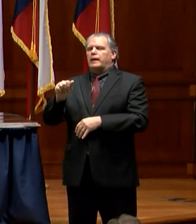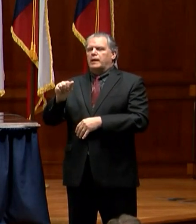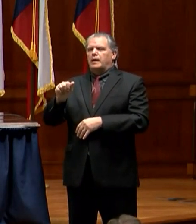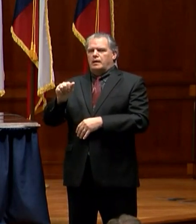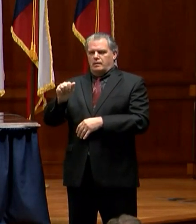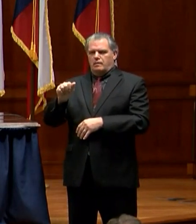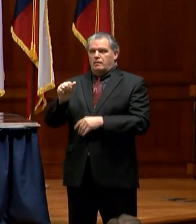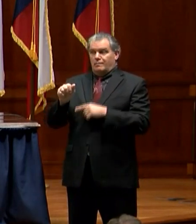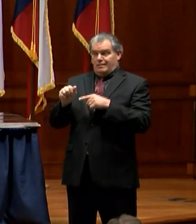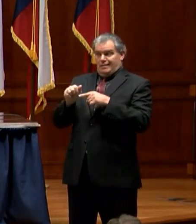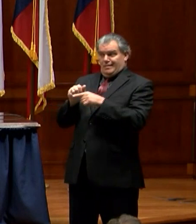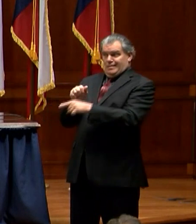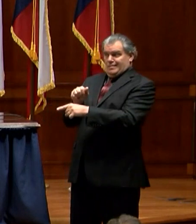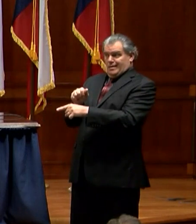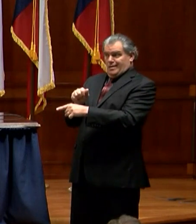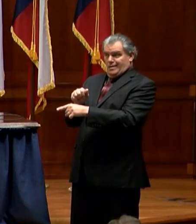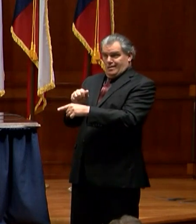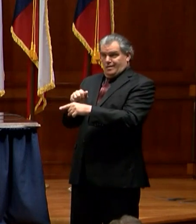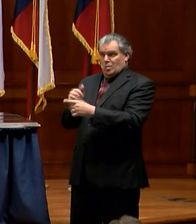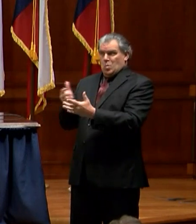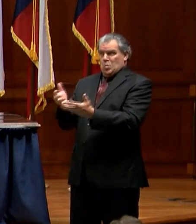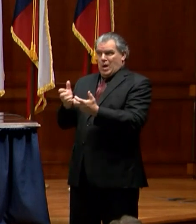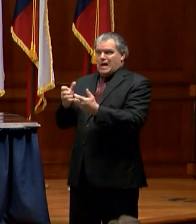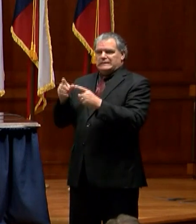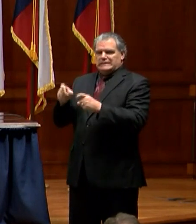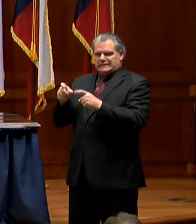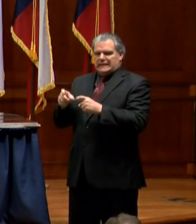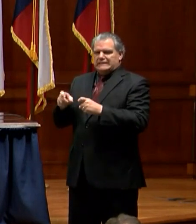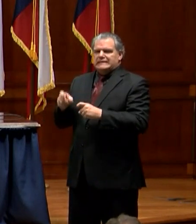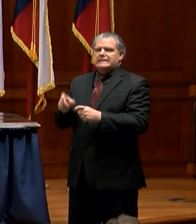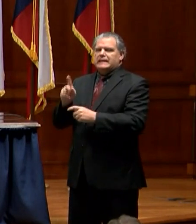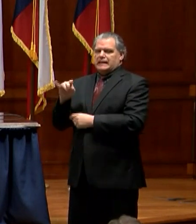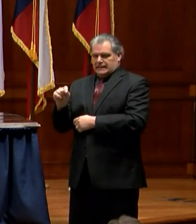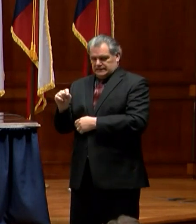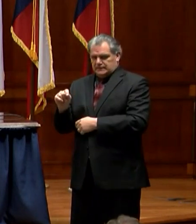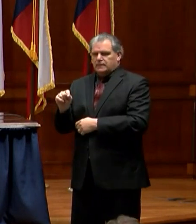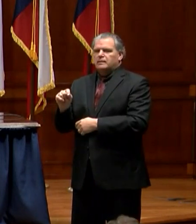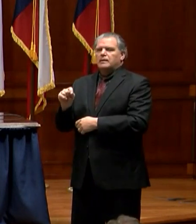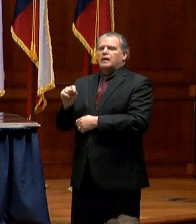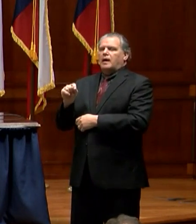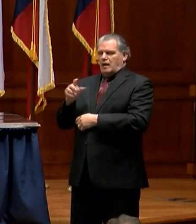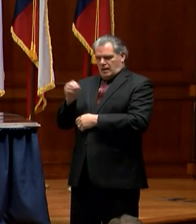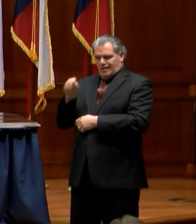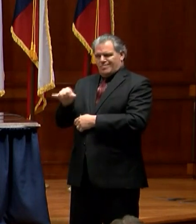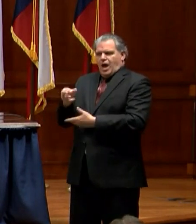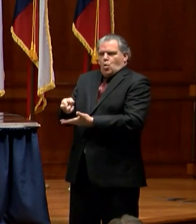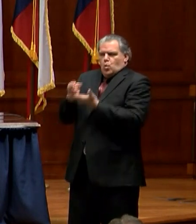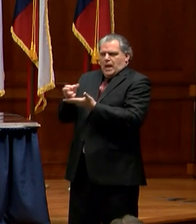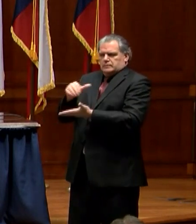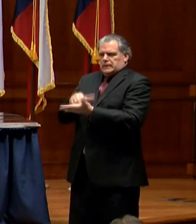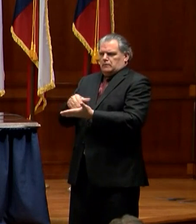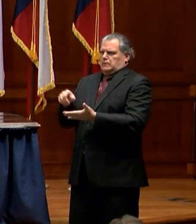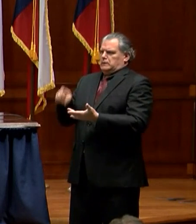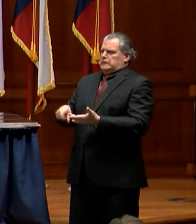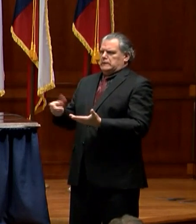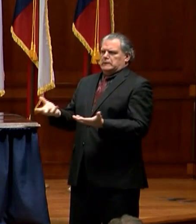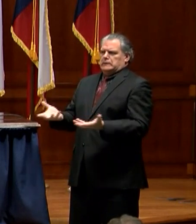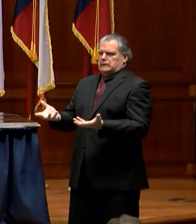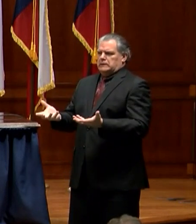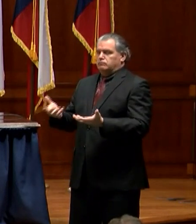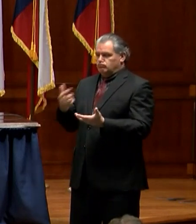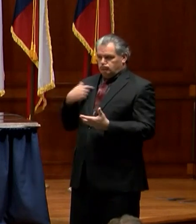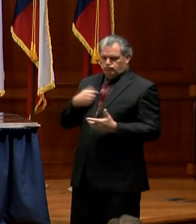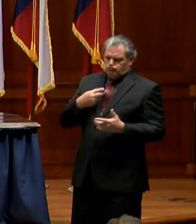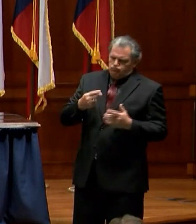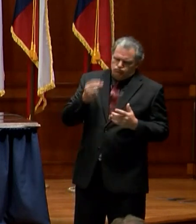what they wanted immediately was testing kits to make sure everybody could get tested. And we immediately sent down the required number of testing kits